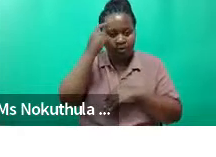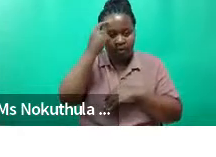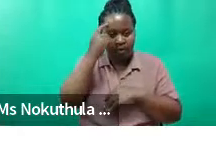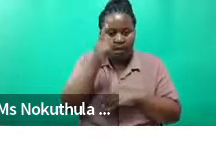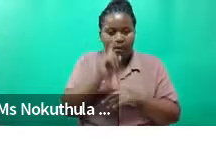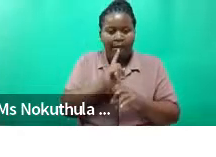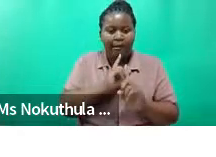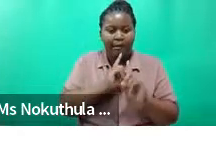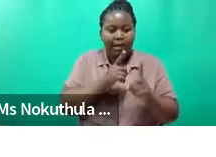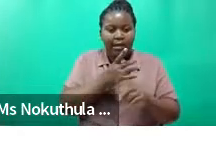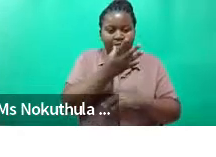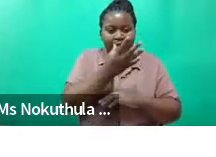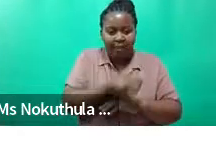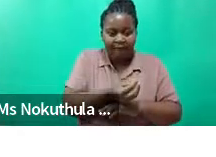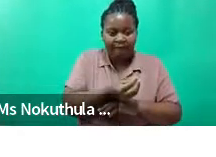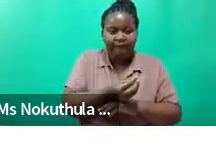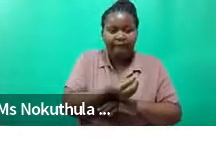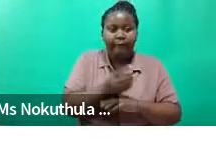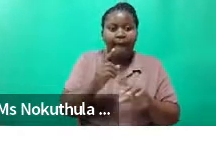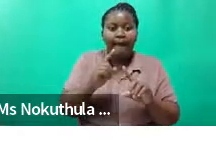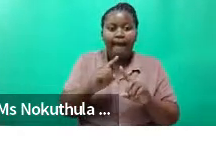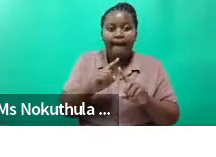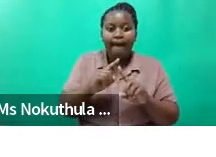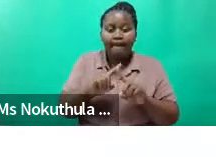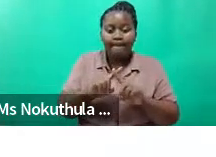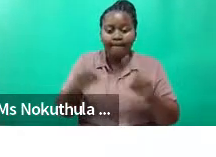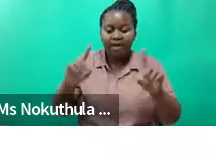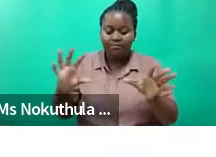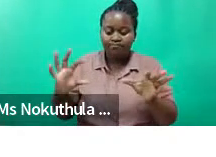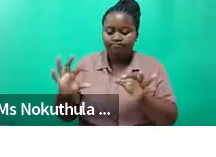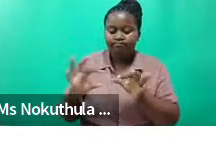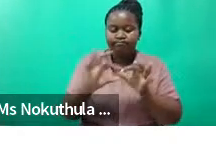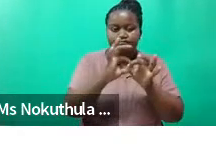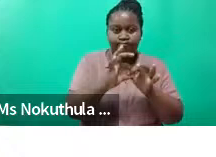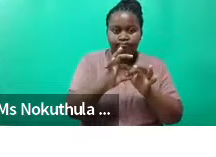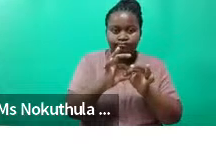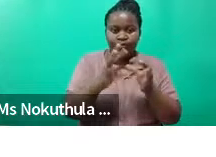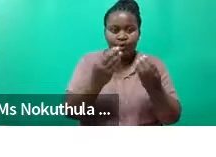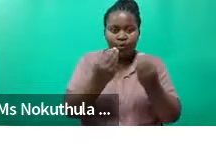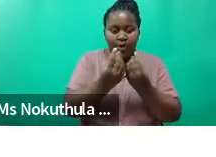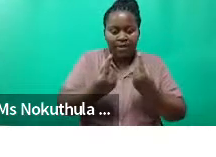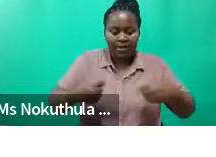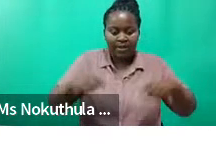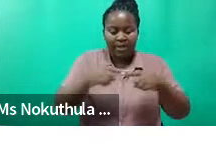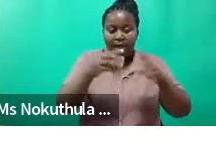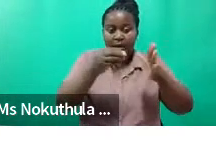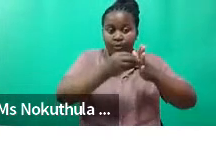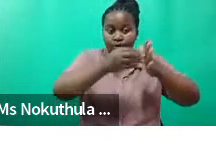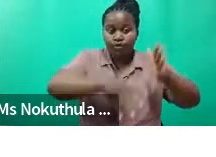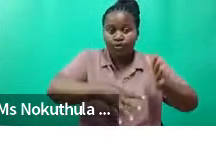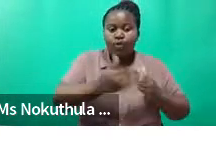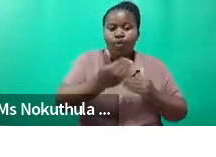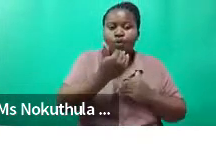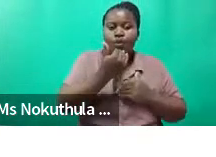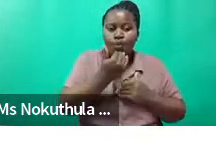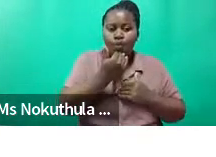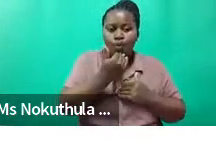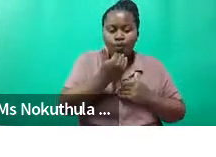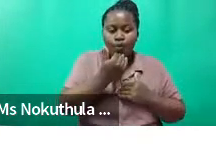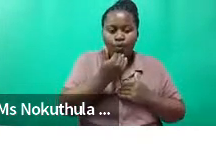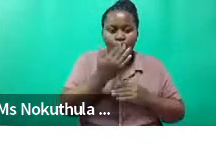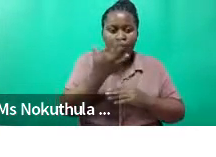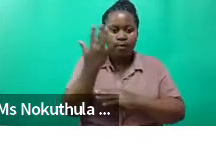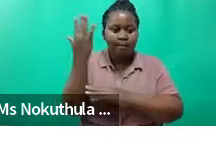have the know-how, but that we collaborate with our student, who often come with or present